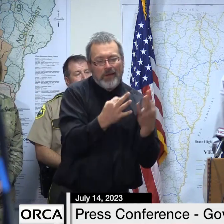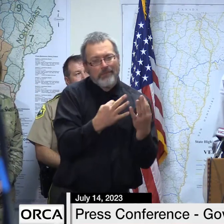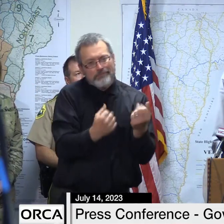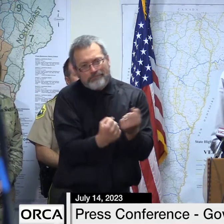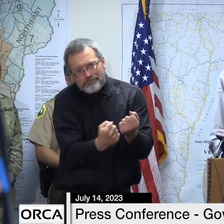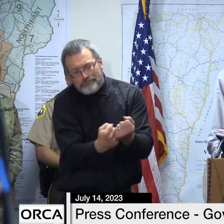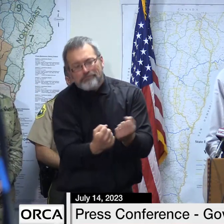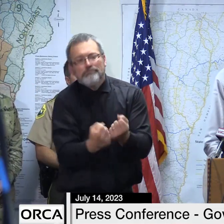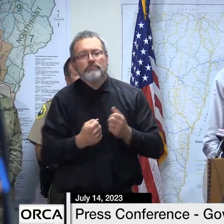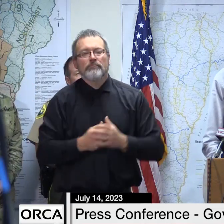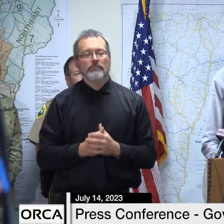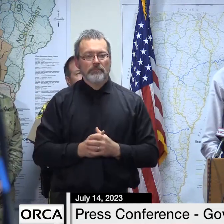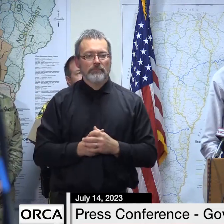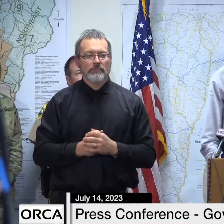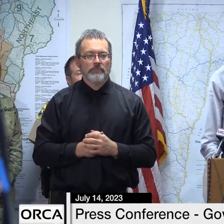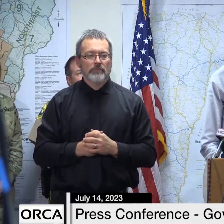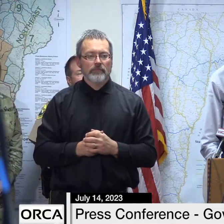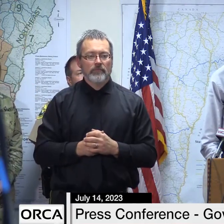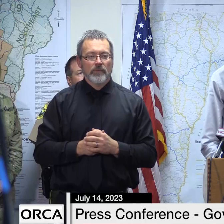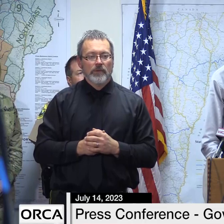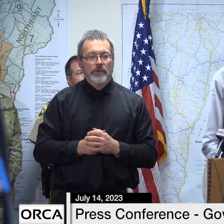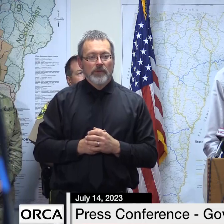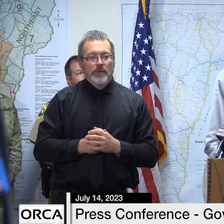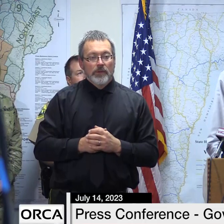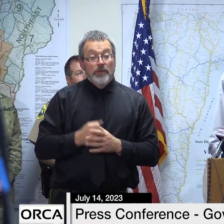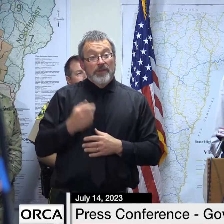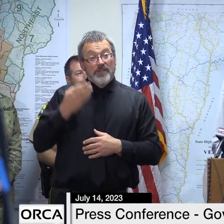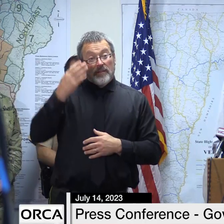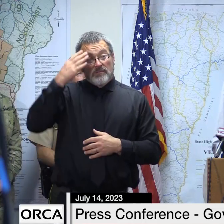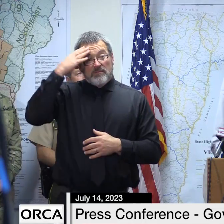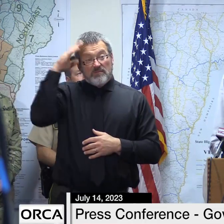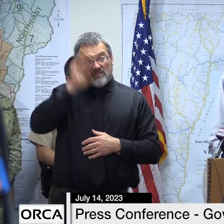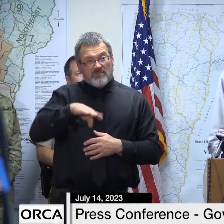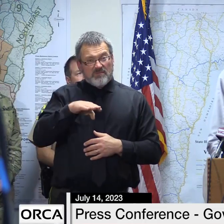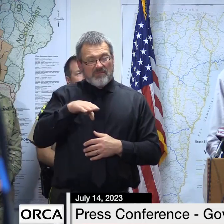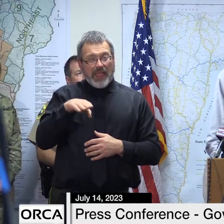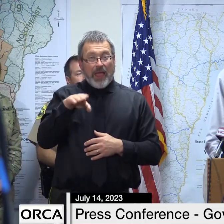that experiencing property loss of your own,